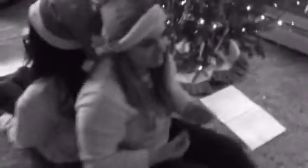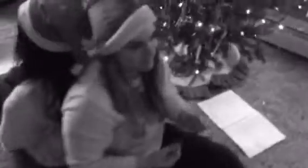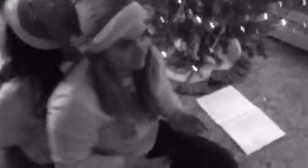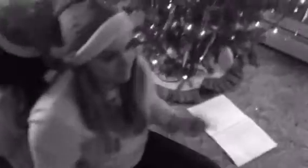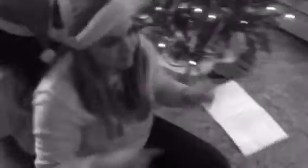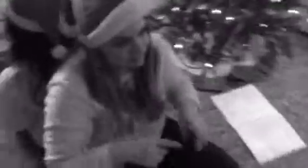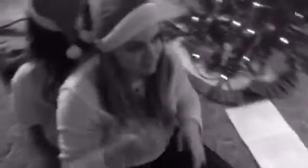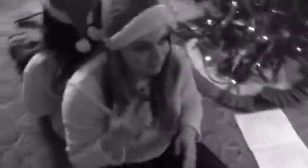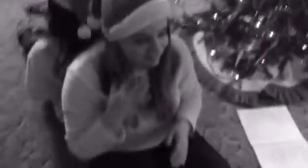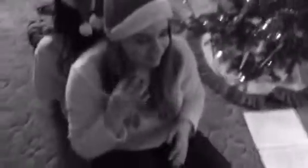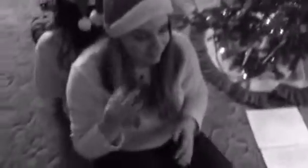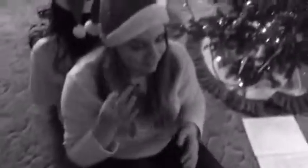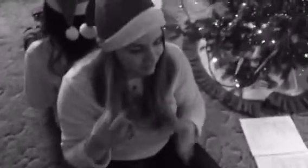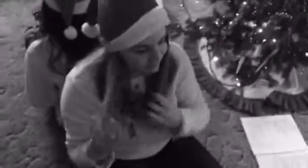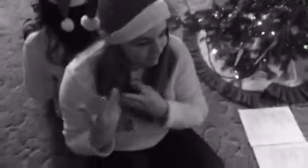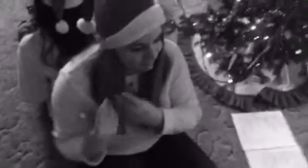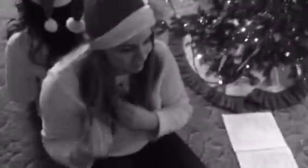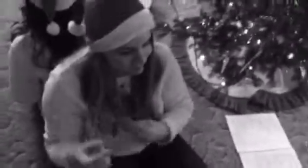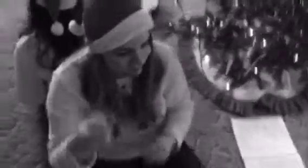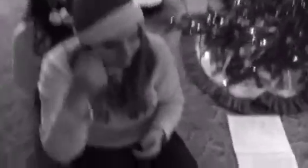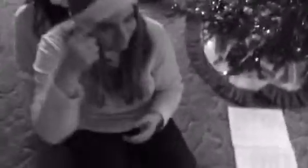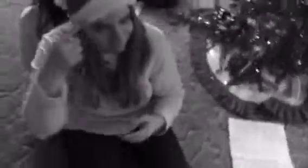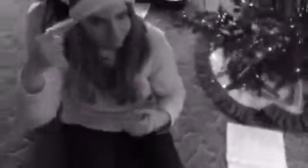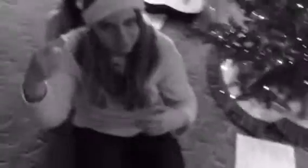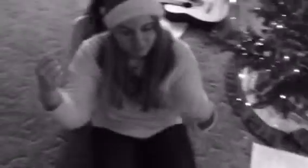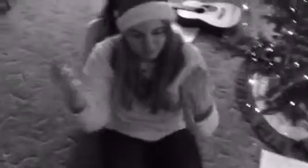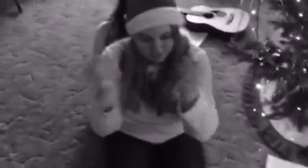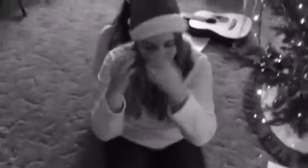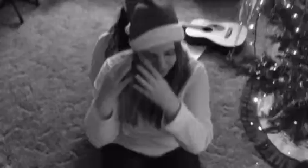When my hair's all but gone and my memory fades